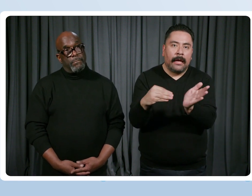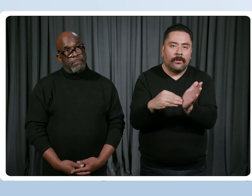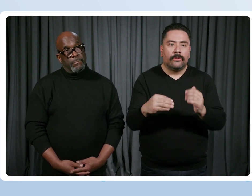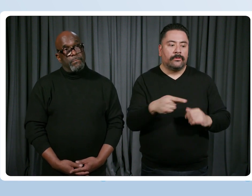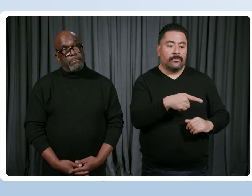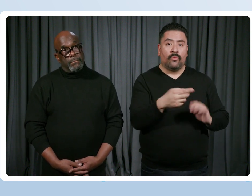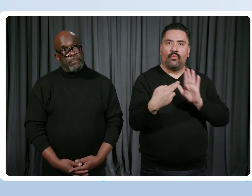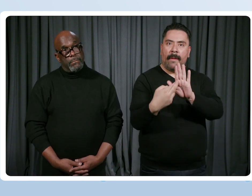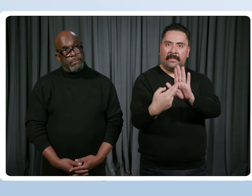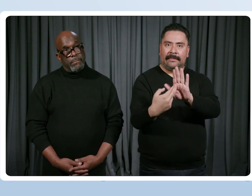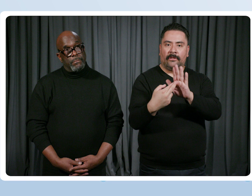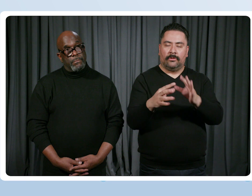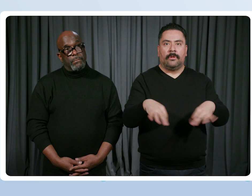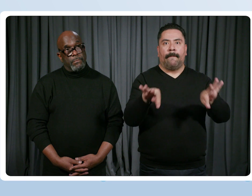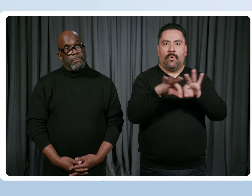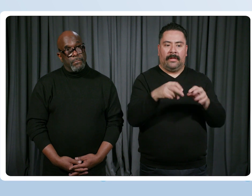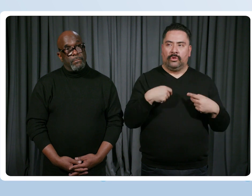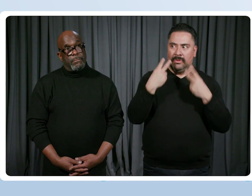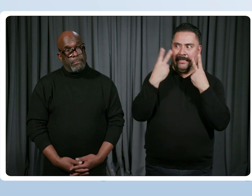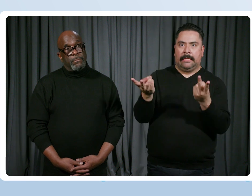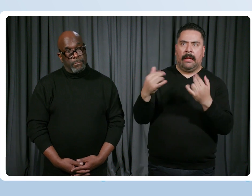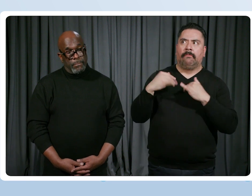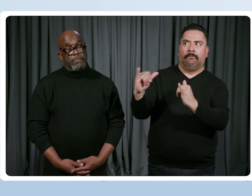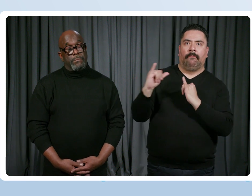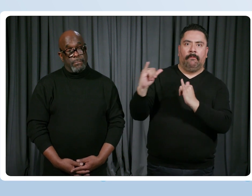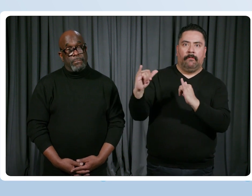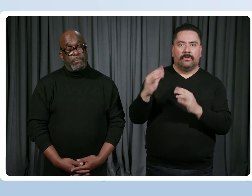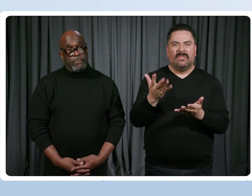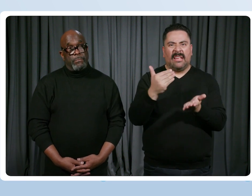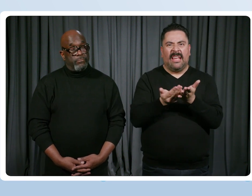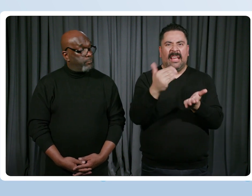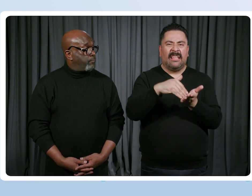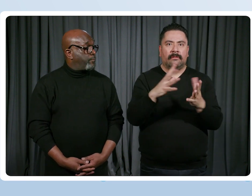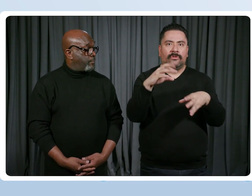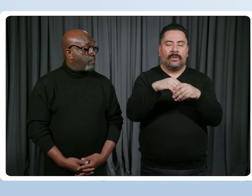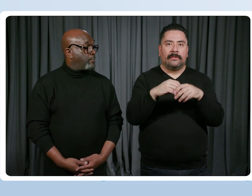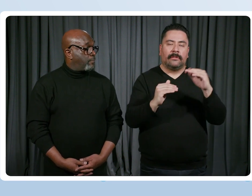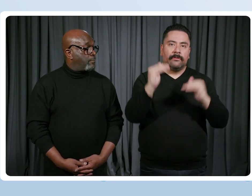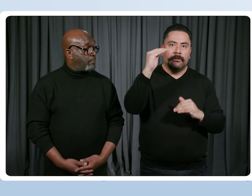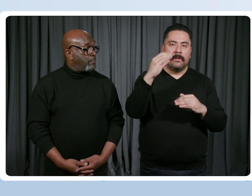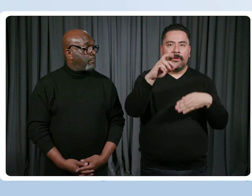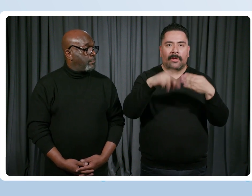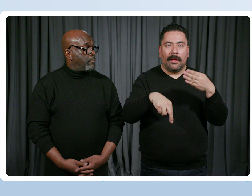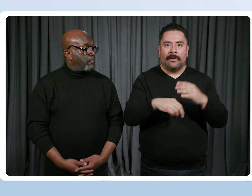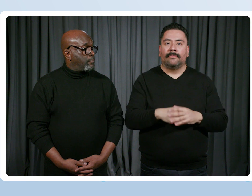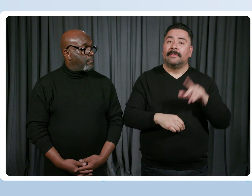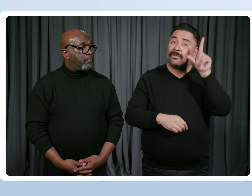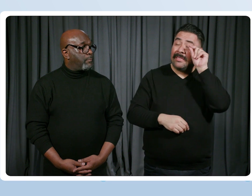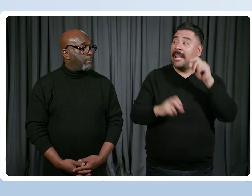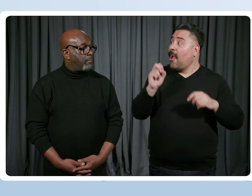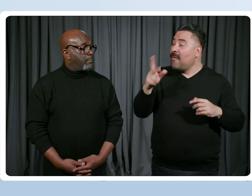The representation is also really important to, again, addressing the disparities in the outcomes. All right.